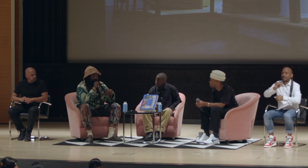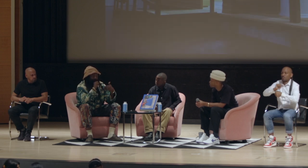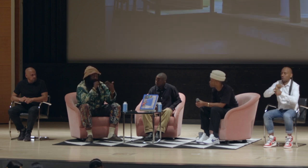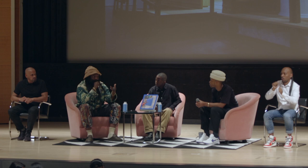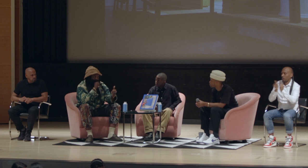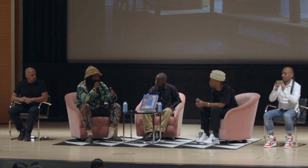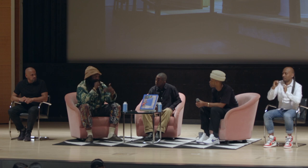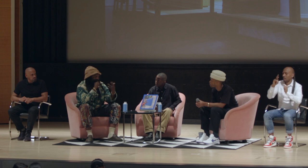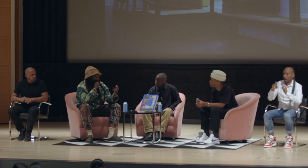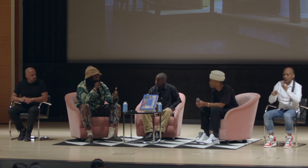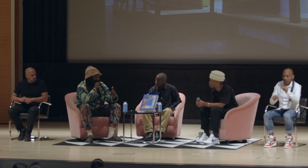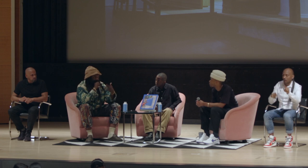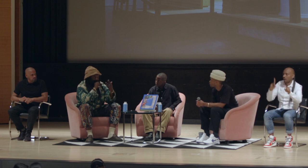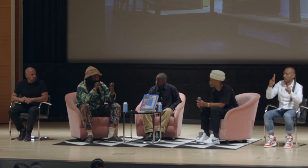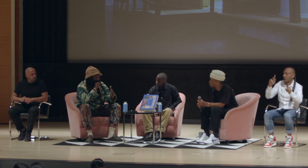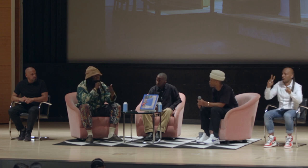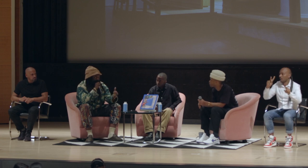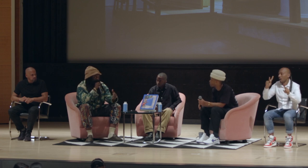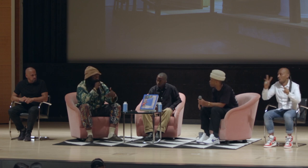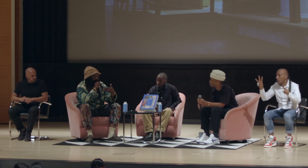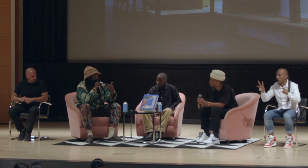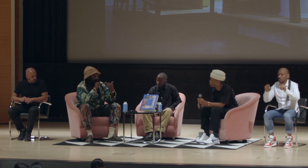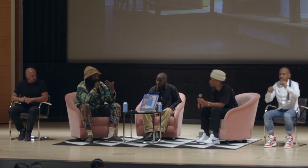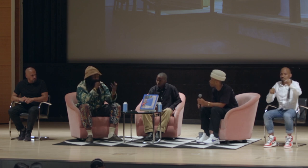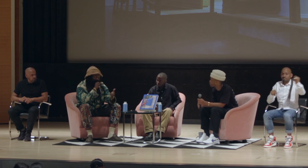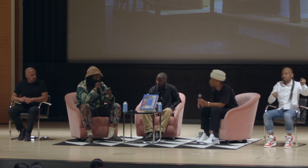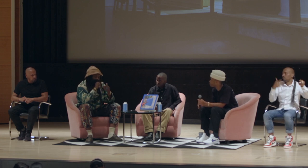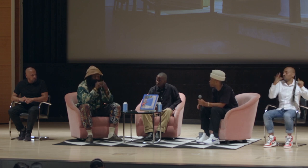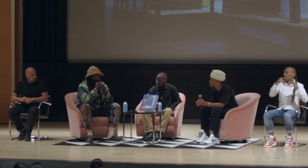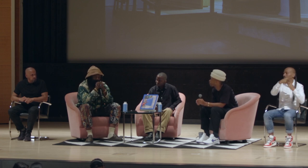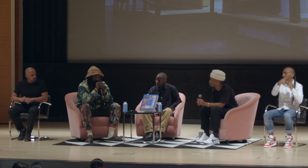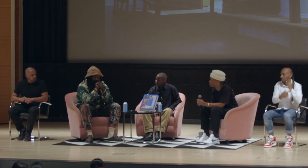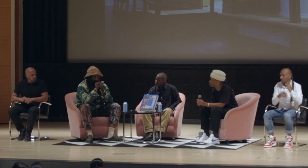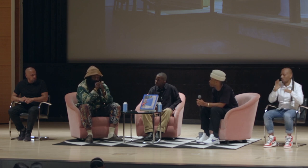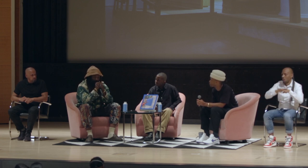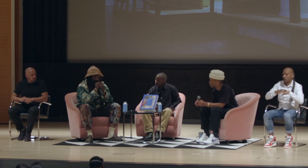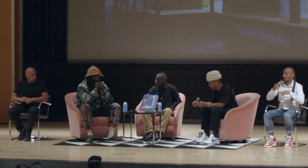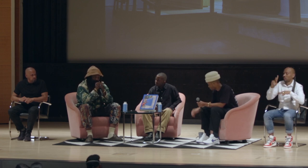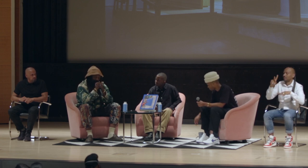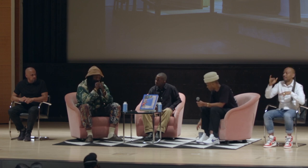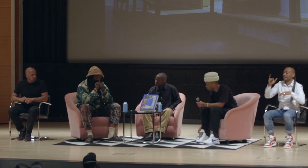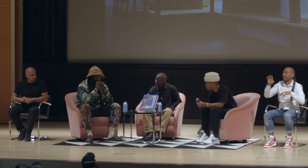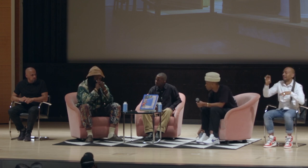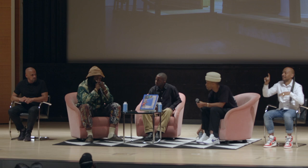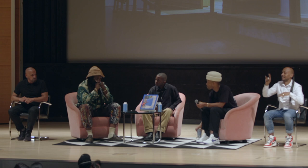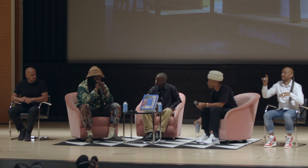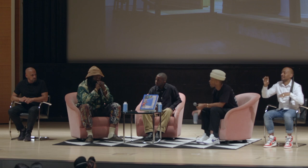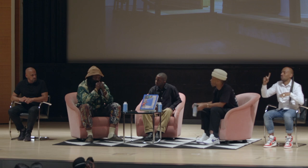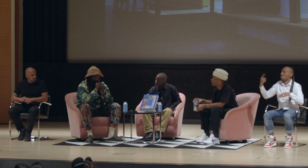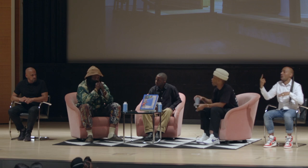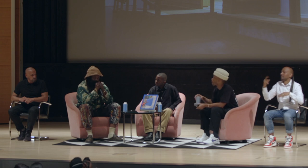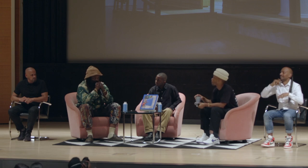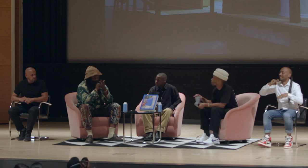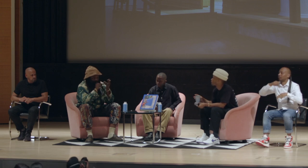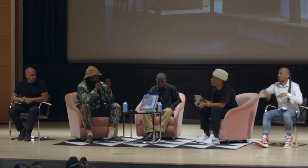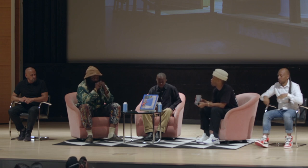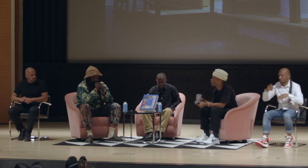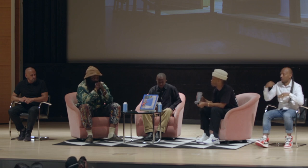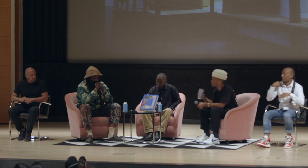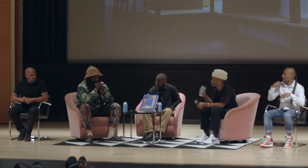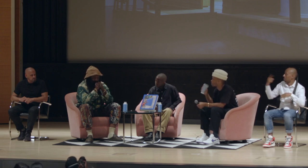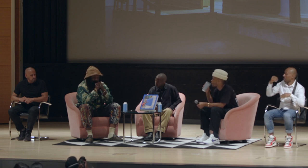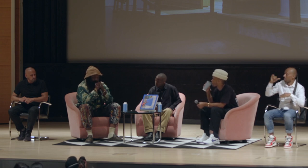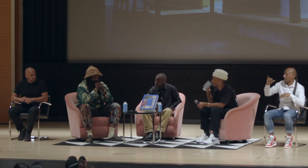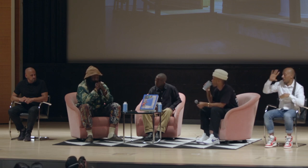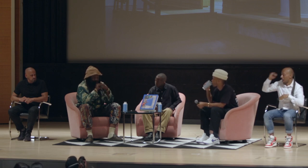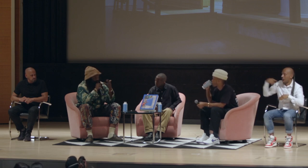Nike, Kanye and Virgil and Don and all those guys on the Yeezy ones. Anyway, me and A-Side go down there,